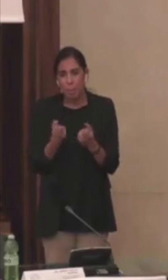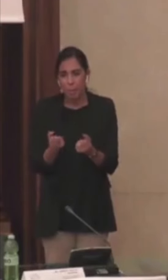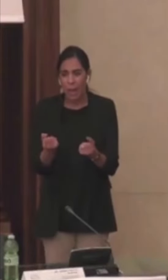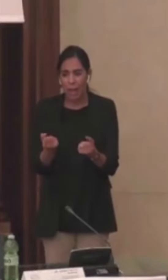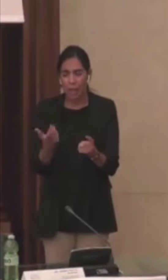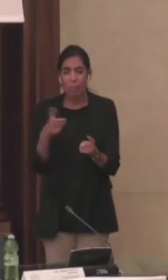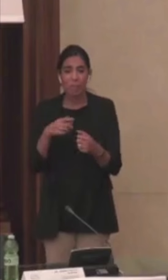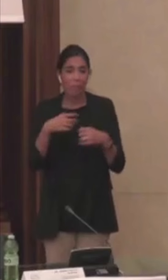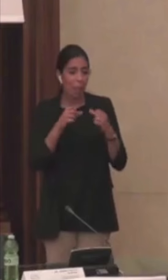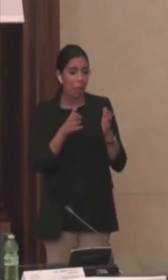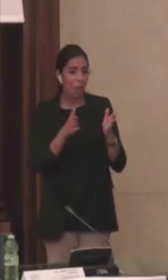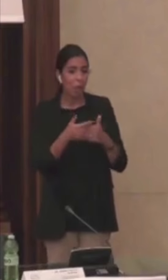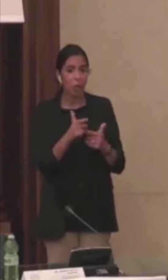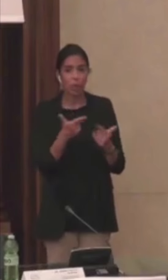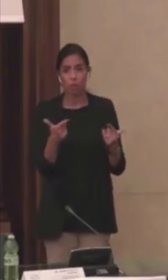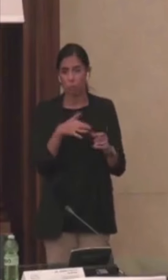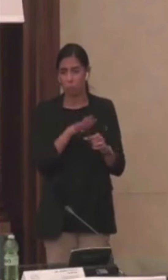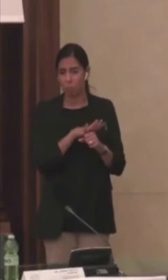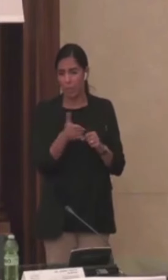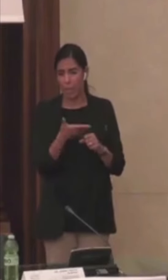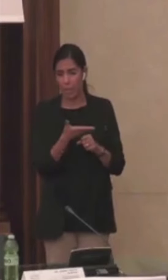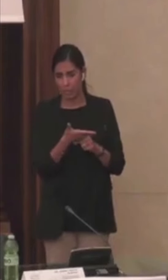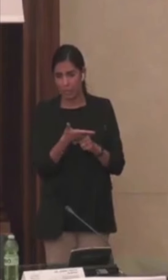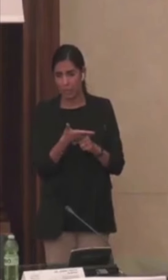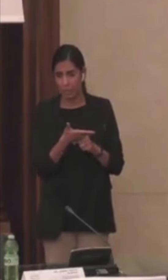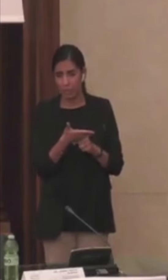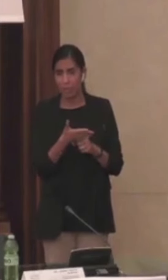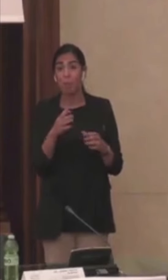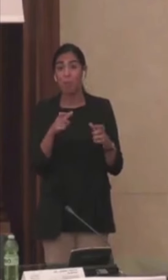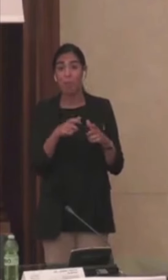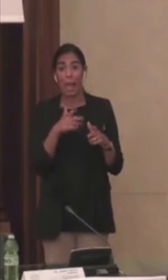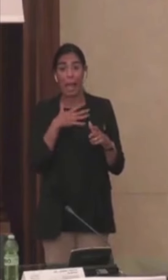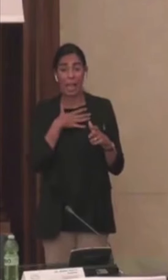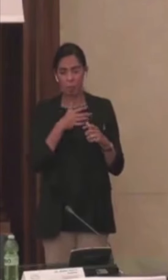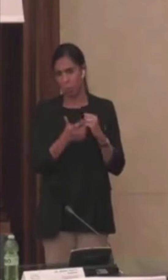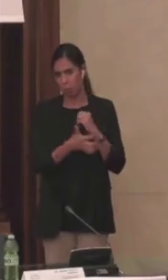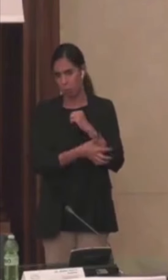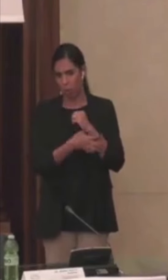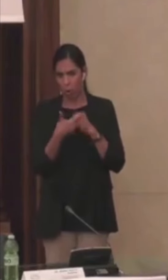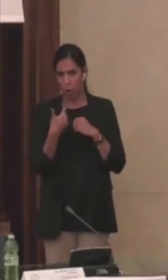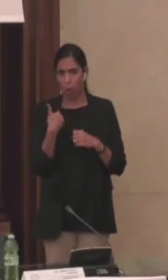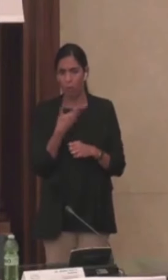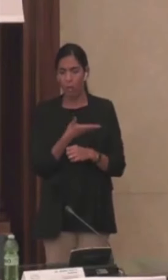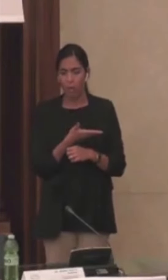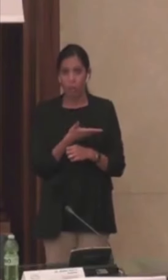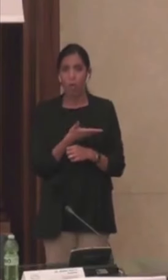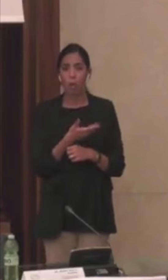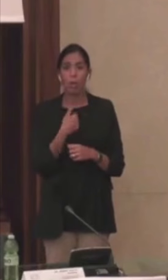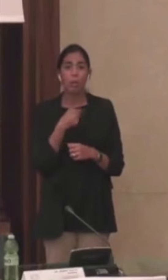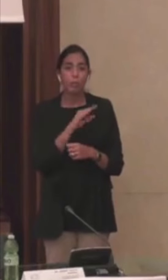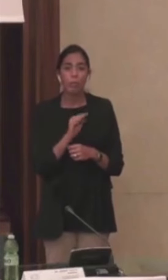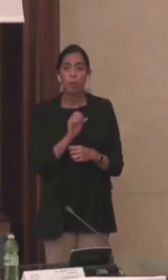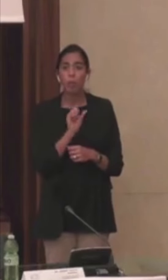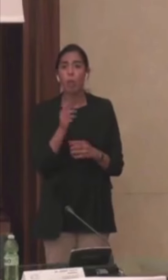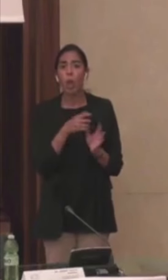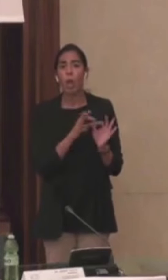is very poor, I only asked a hemogram, a PCR, to see